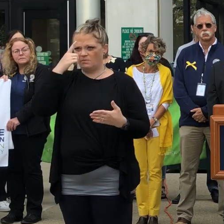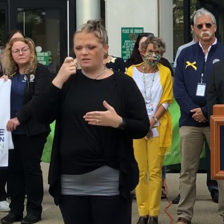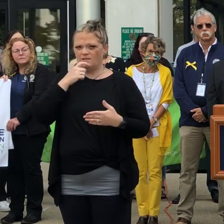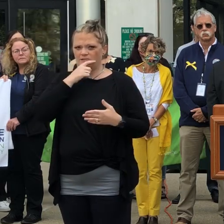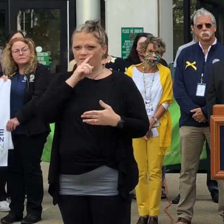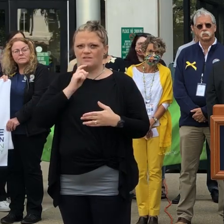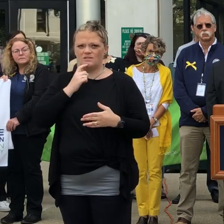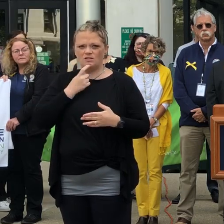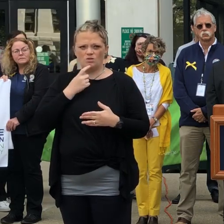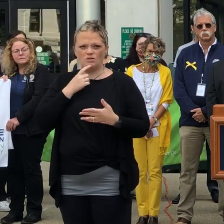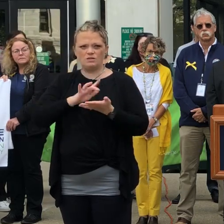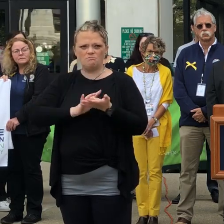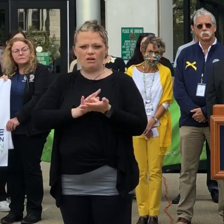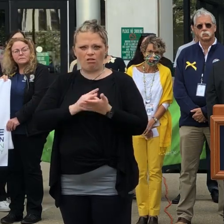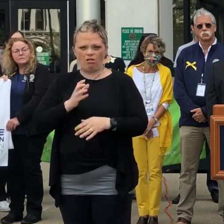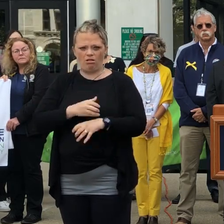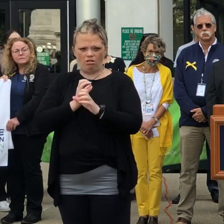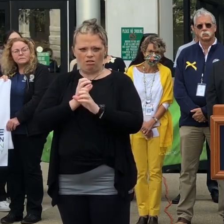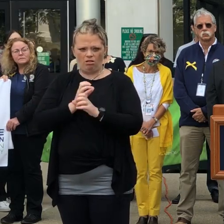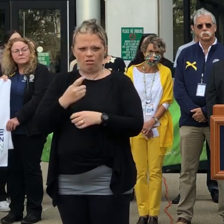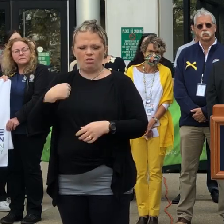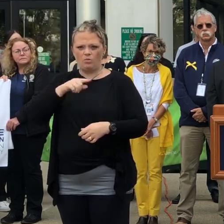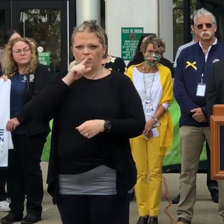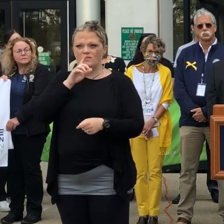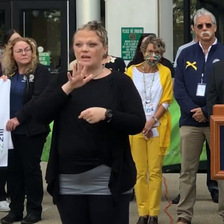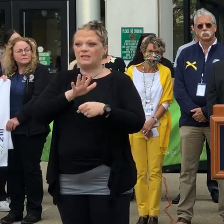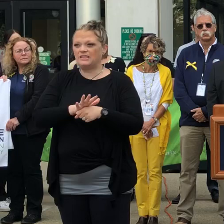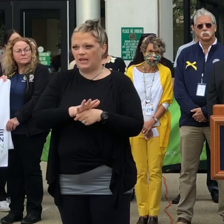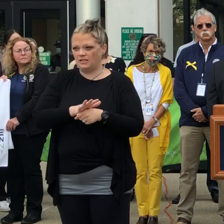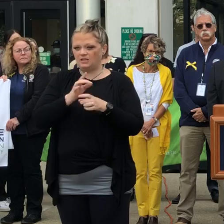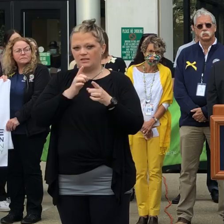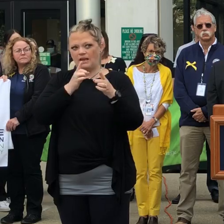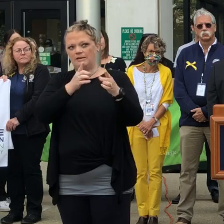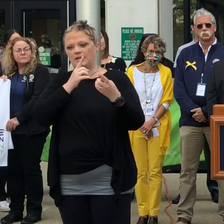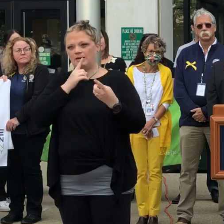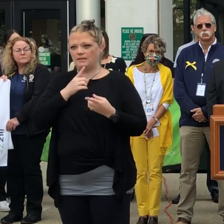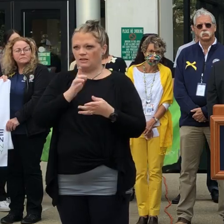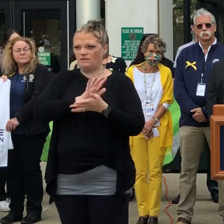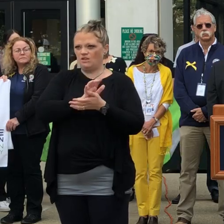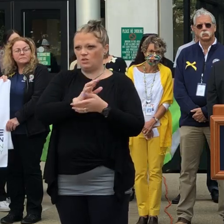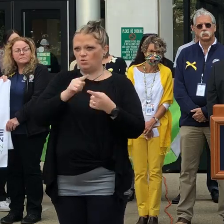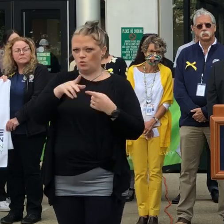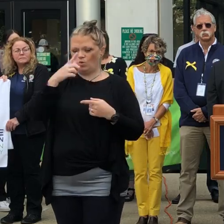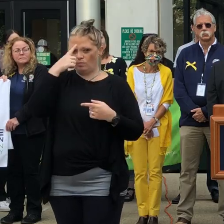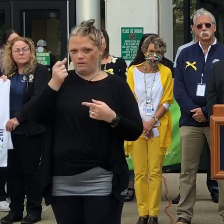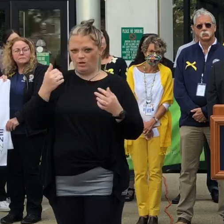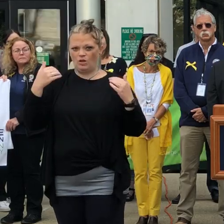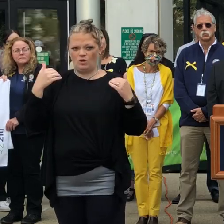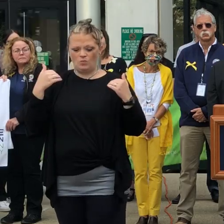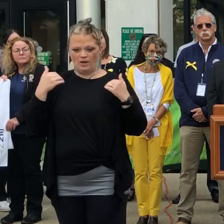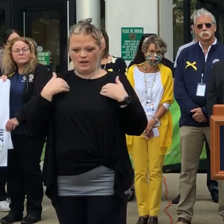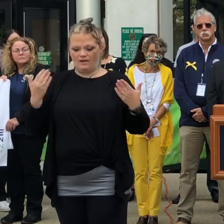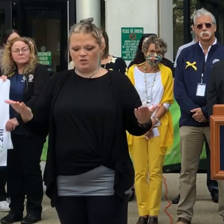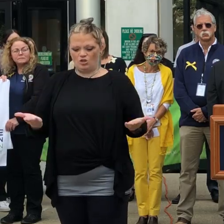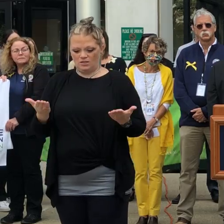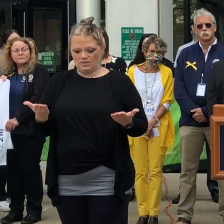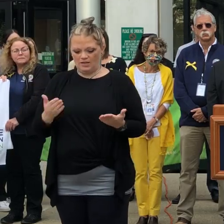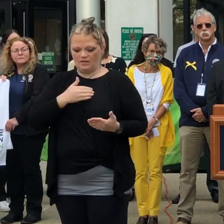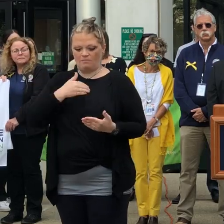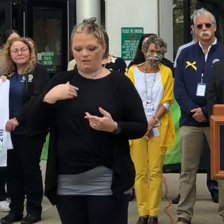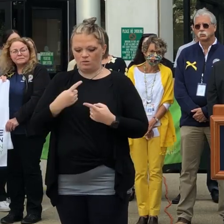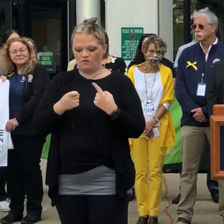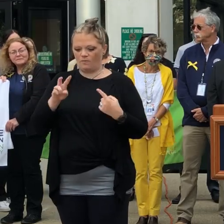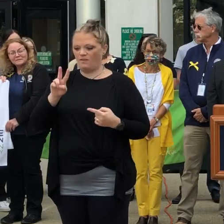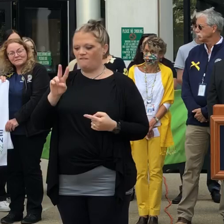medical crisis. We have dedicated the video in her memory, and we have here today the members of the Vincent